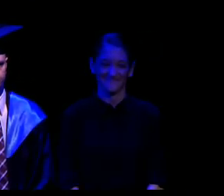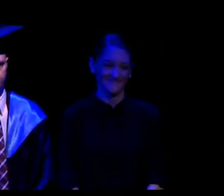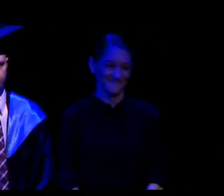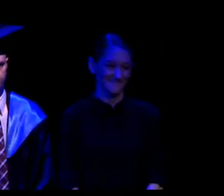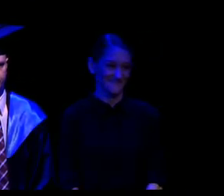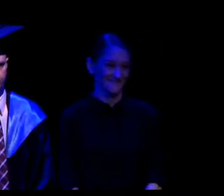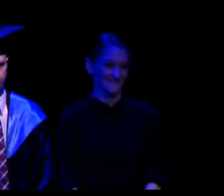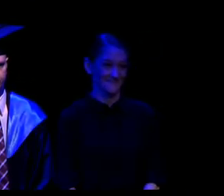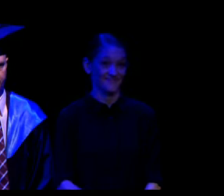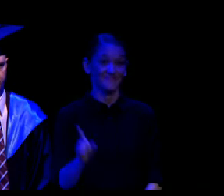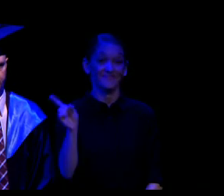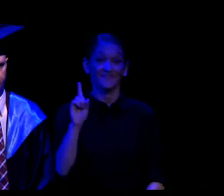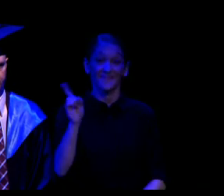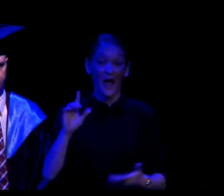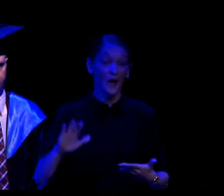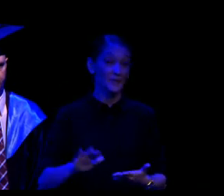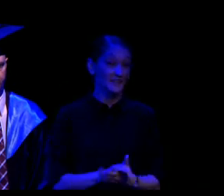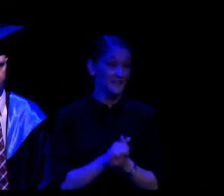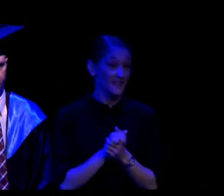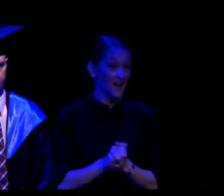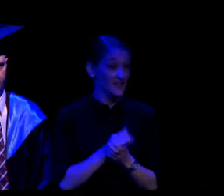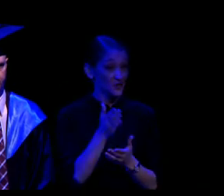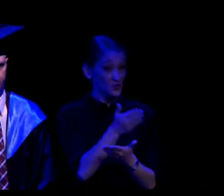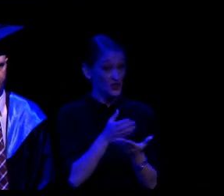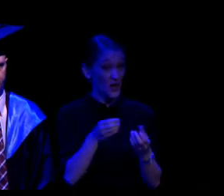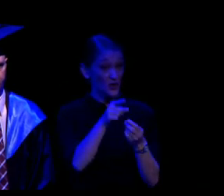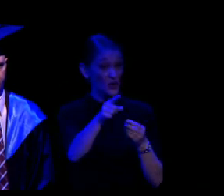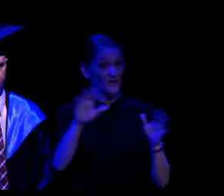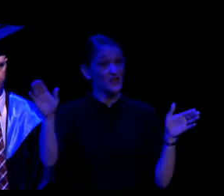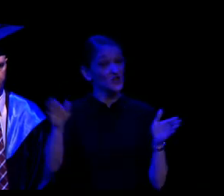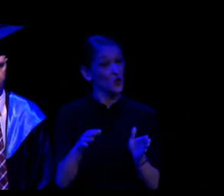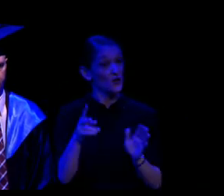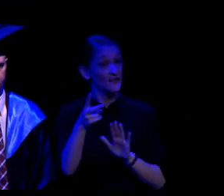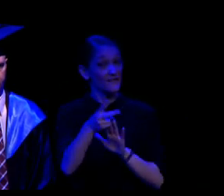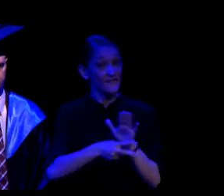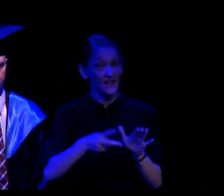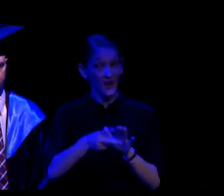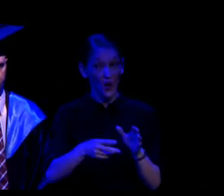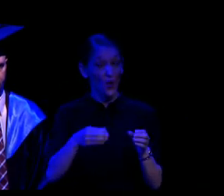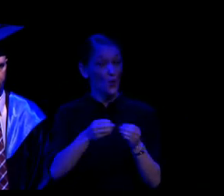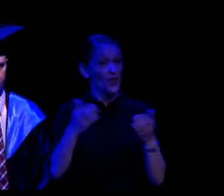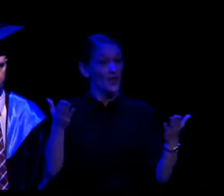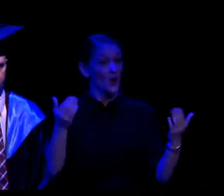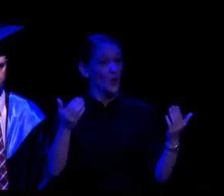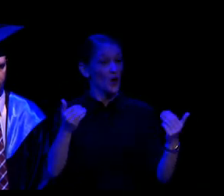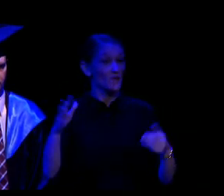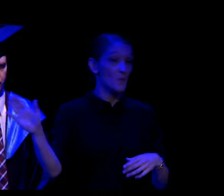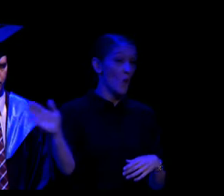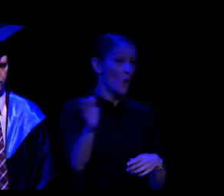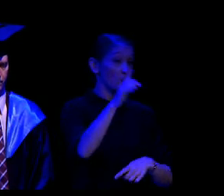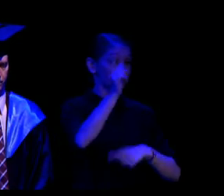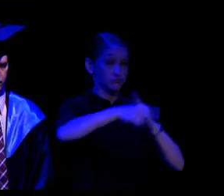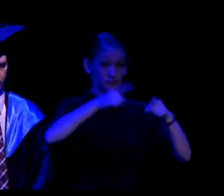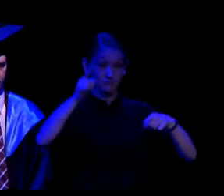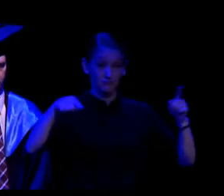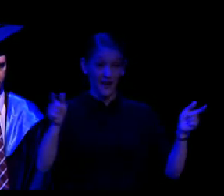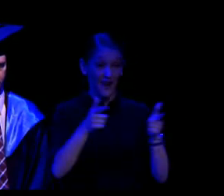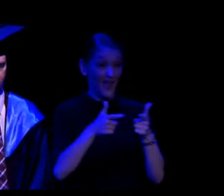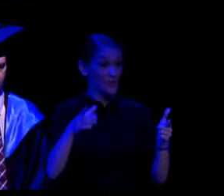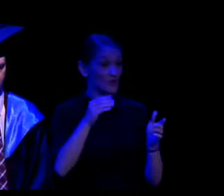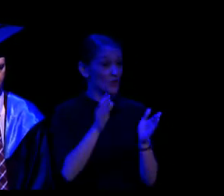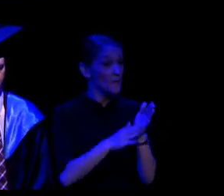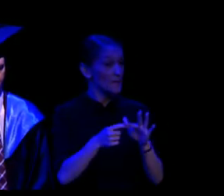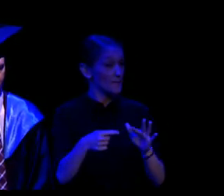We are now delighted to share with you a short video with a welcome from all of the different wonderful languages that make up